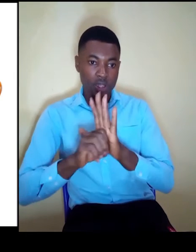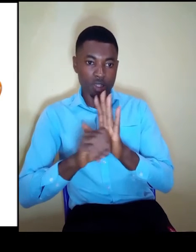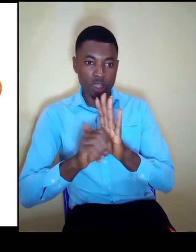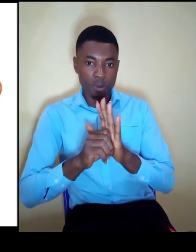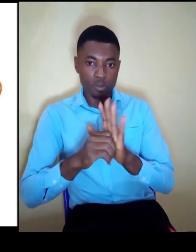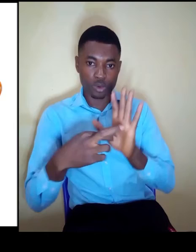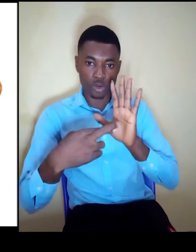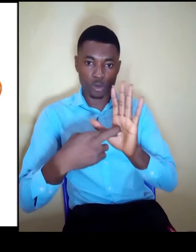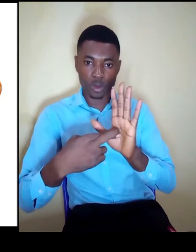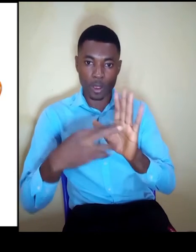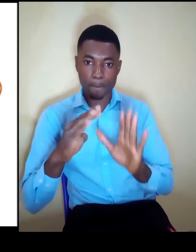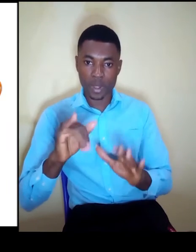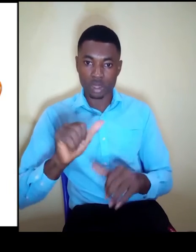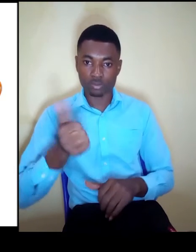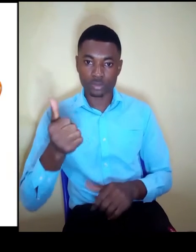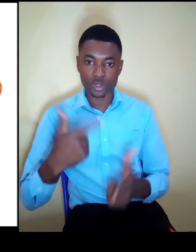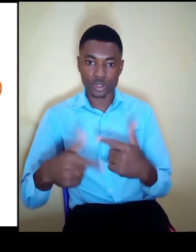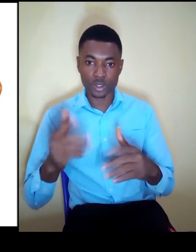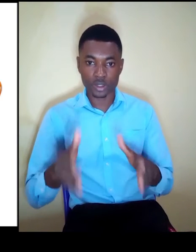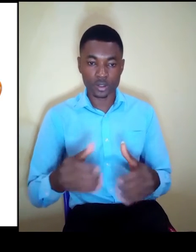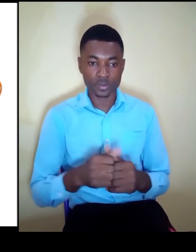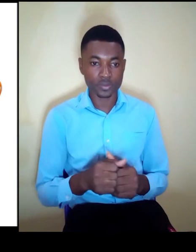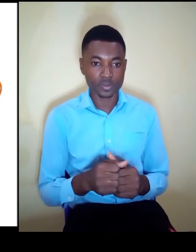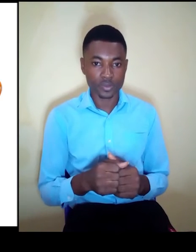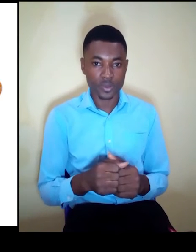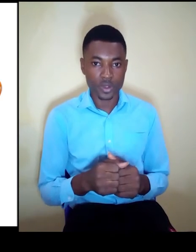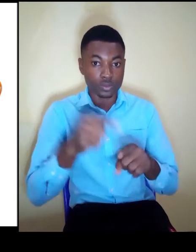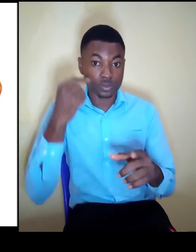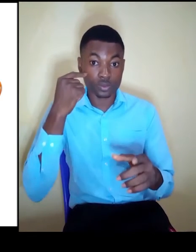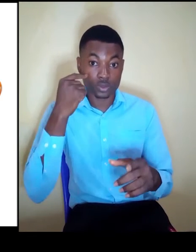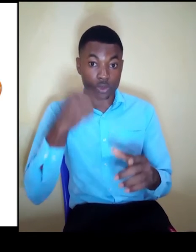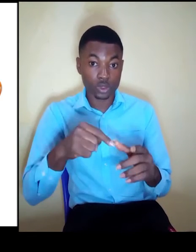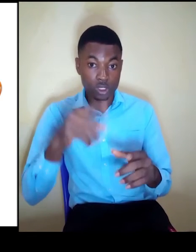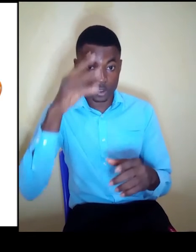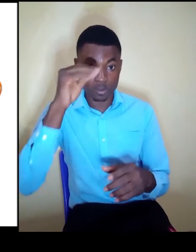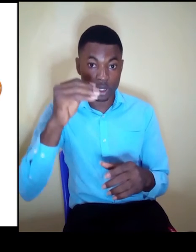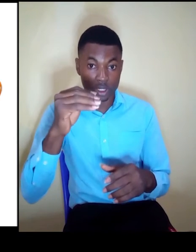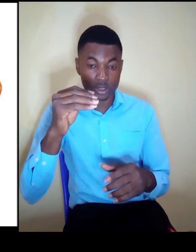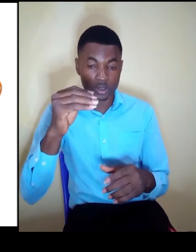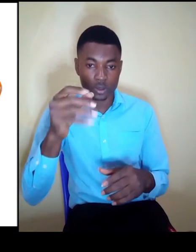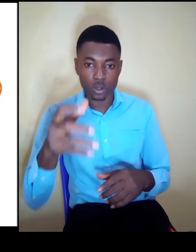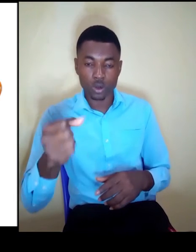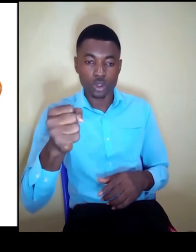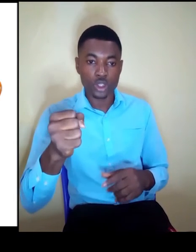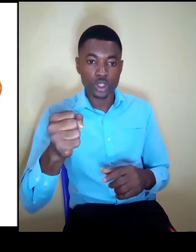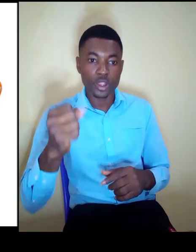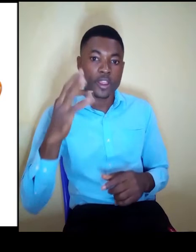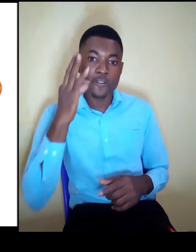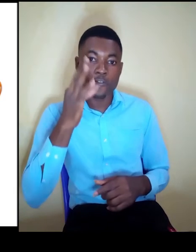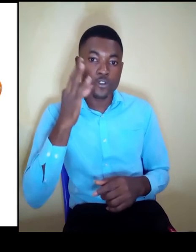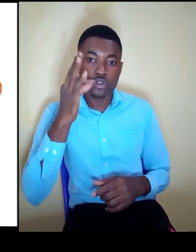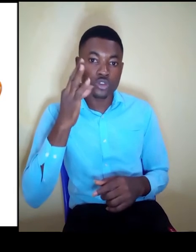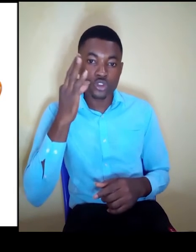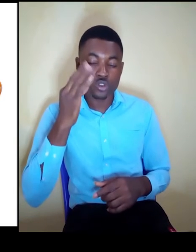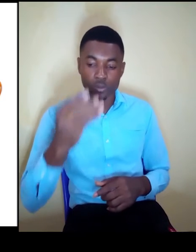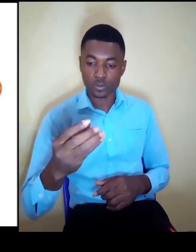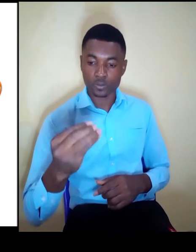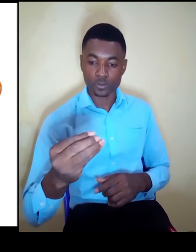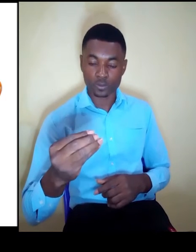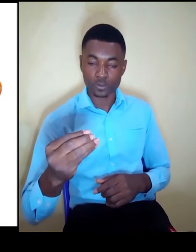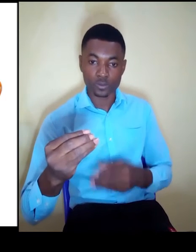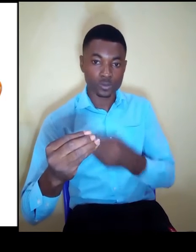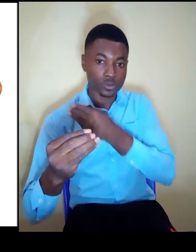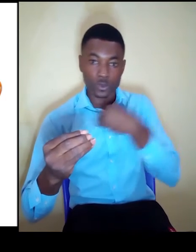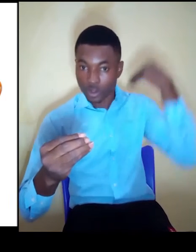signer. We could also see the man holding a fruit and removing bandana from the neck, shown